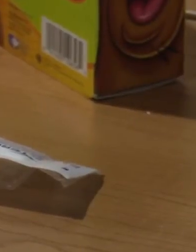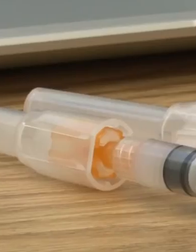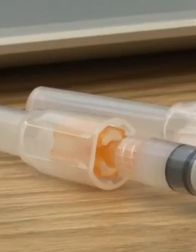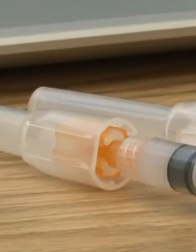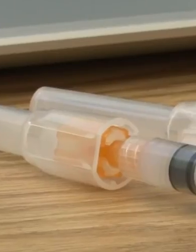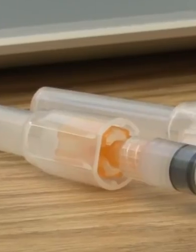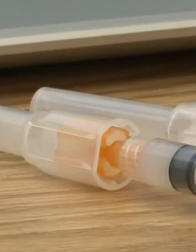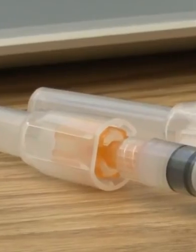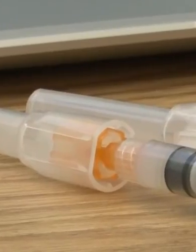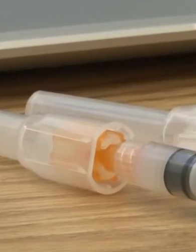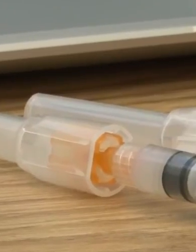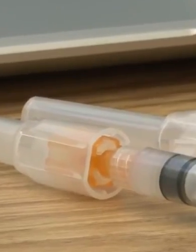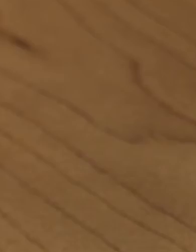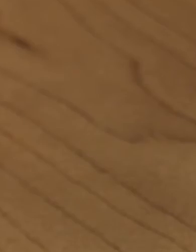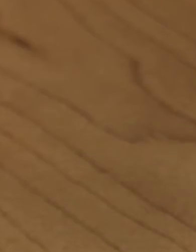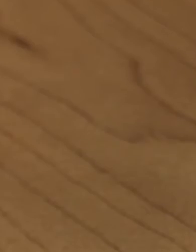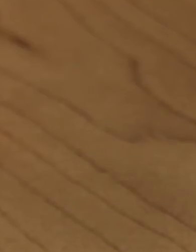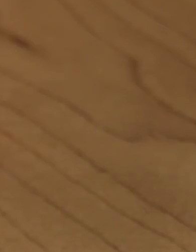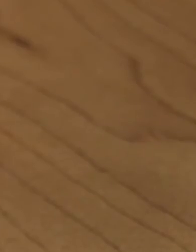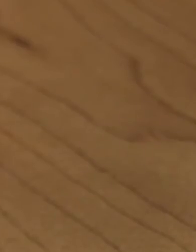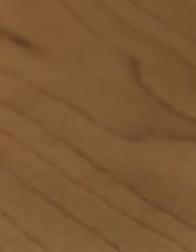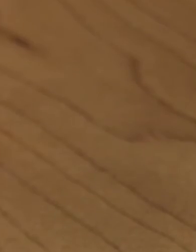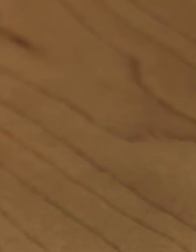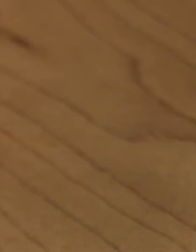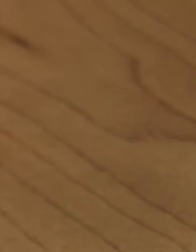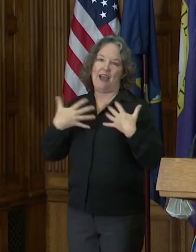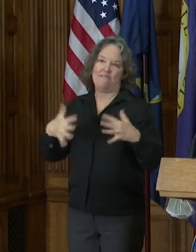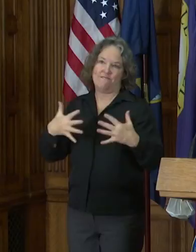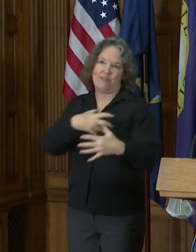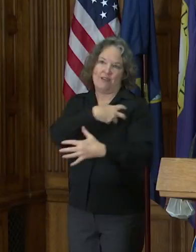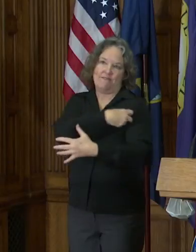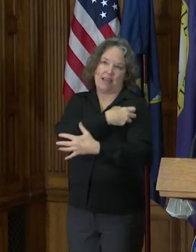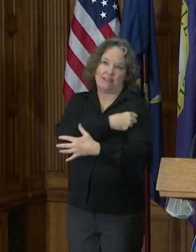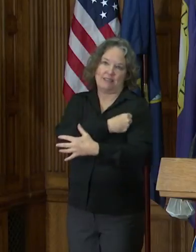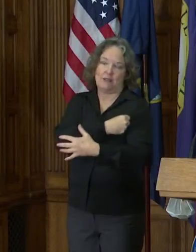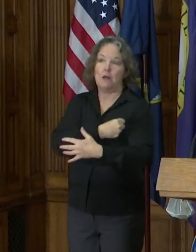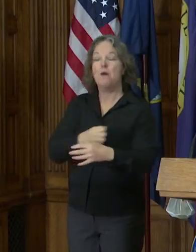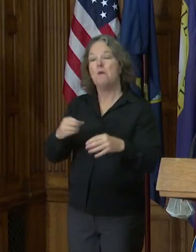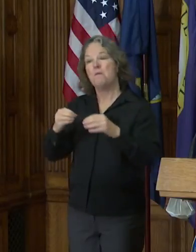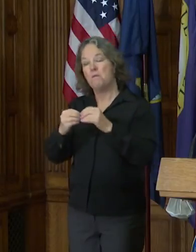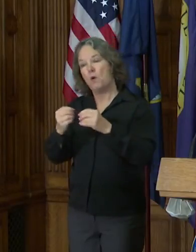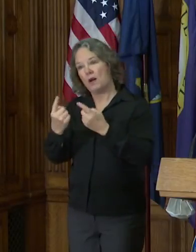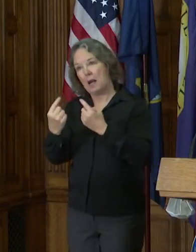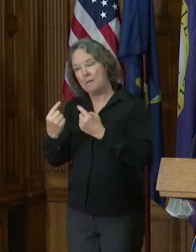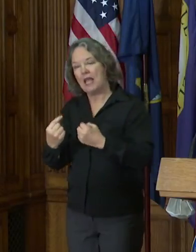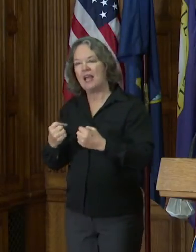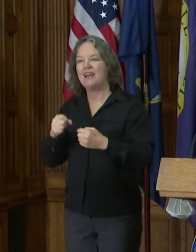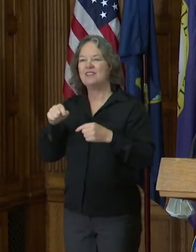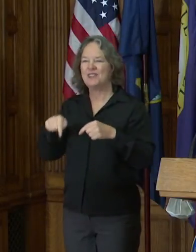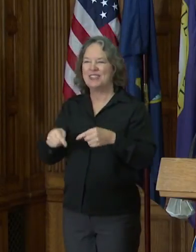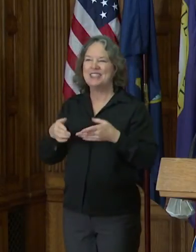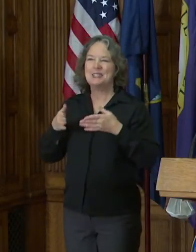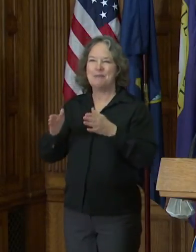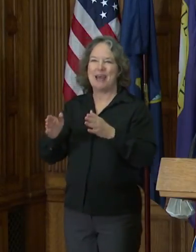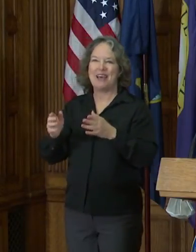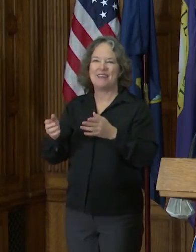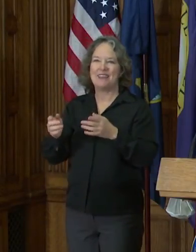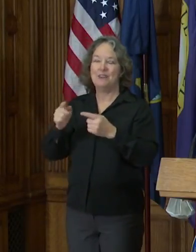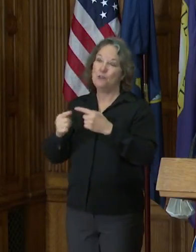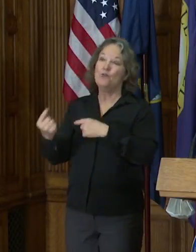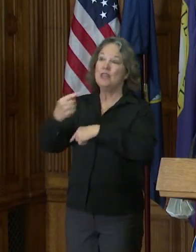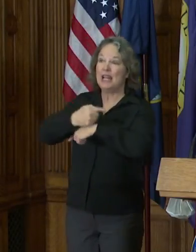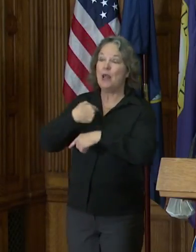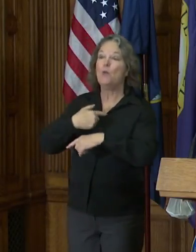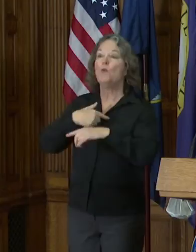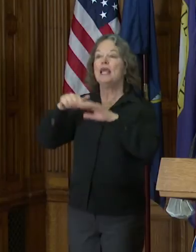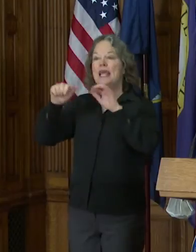97% of long-term care facilities by the end of the month. This is the path to the day when we can take off our mask,